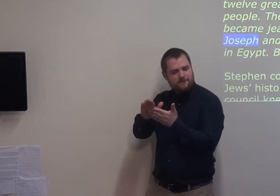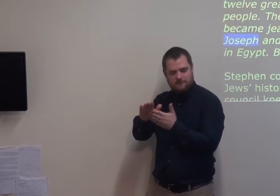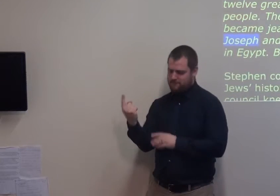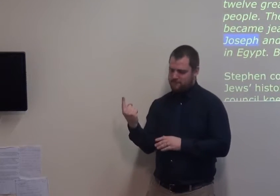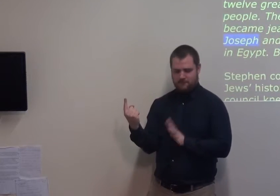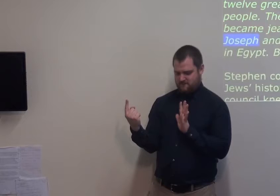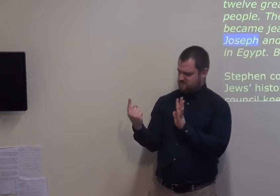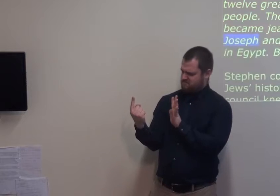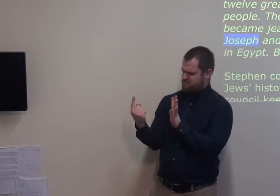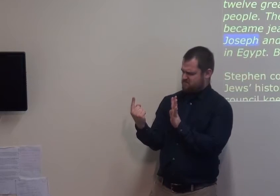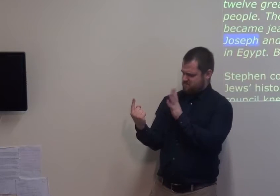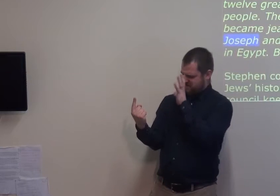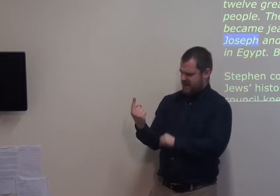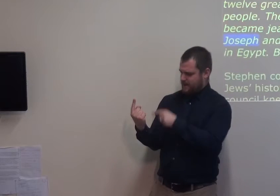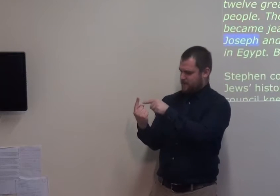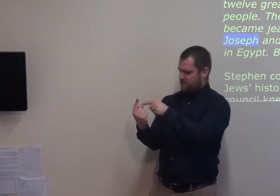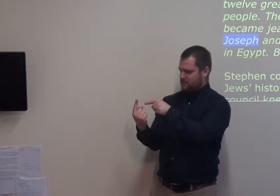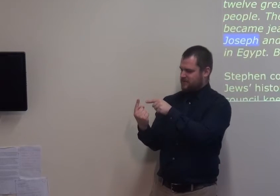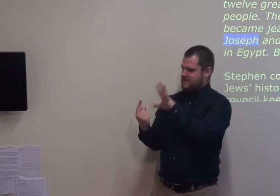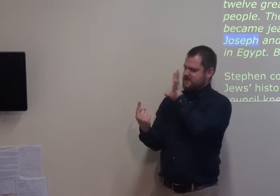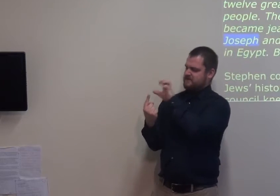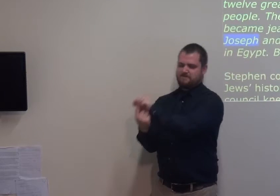and sold him to be a slave in Egypt.